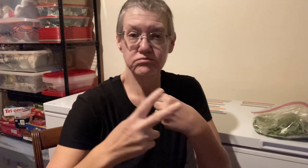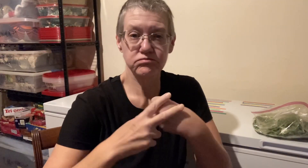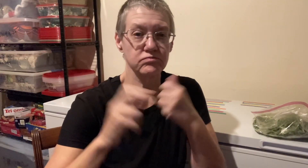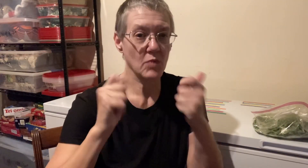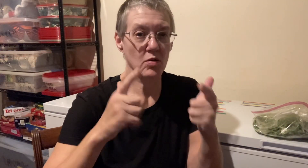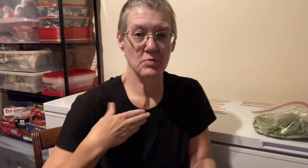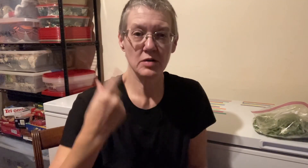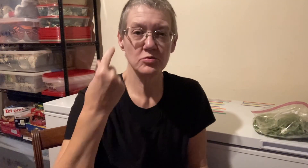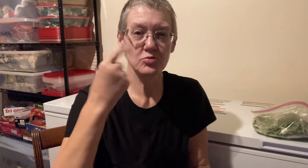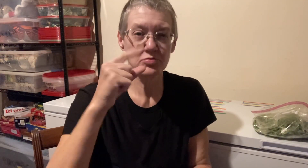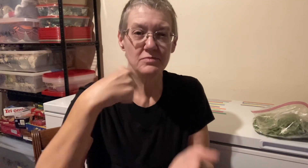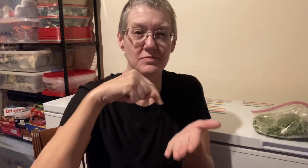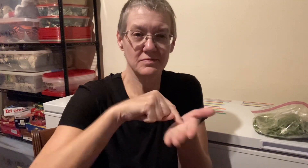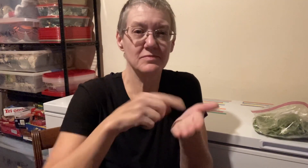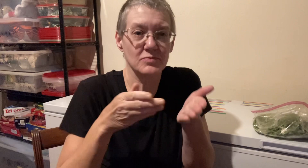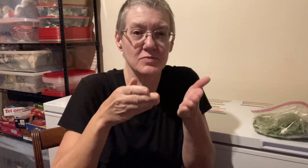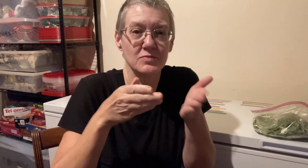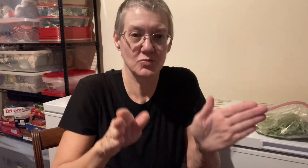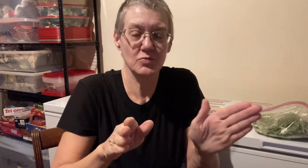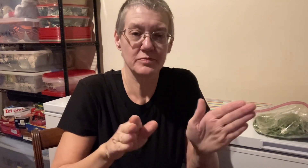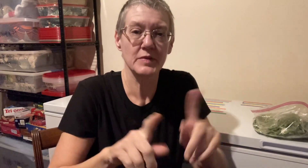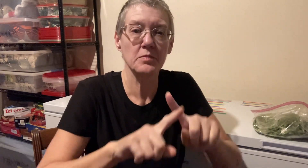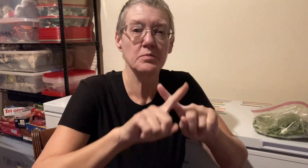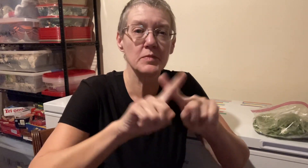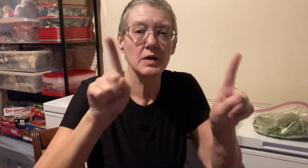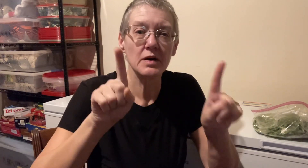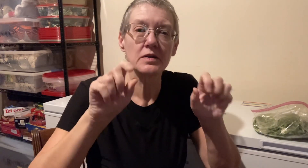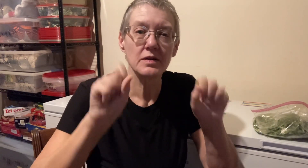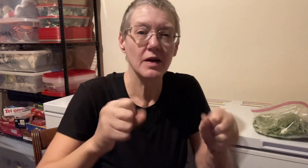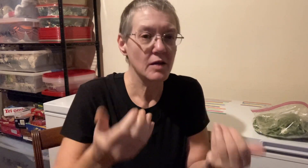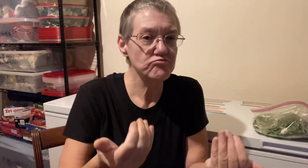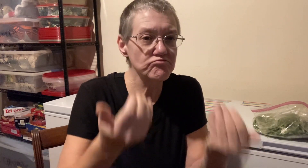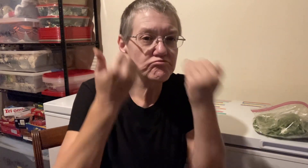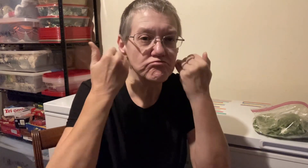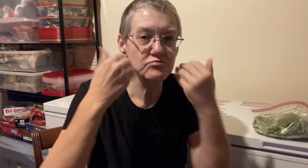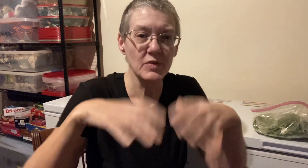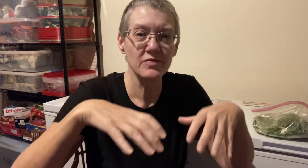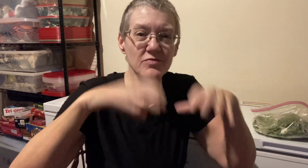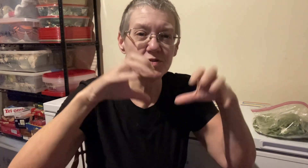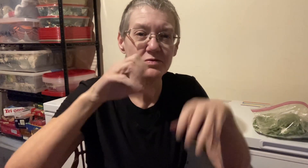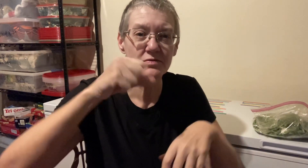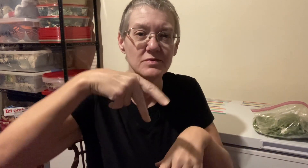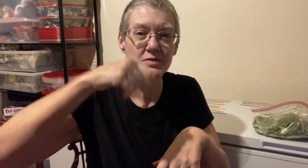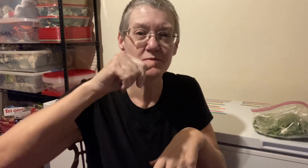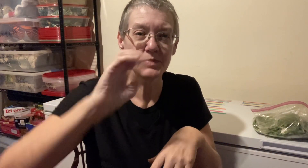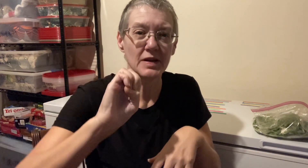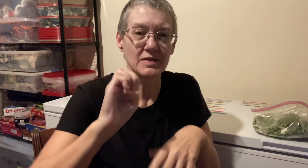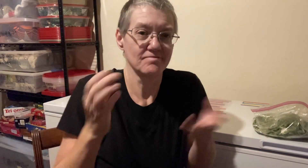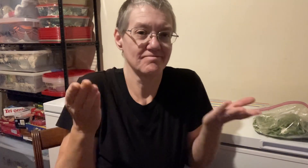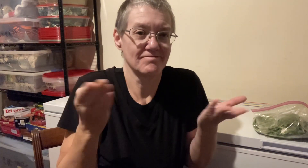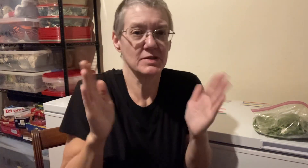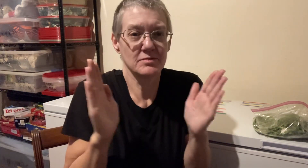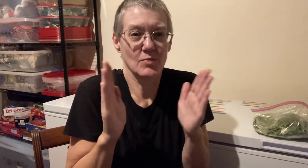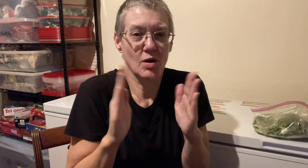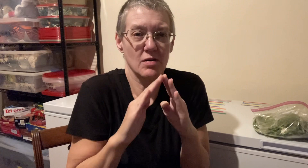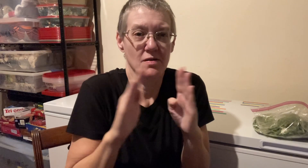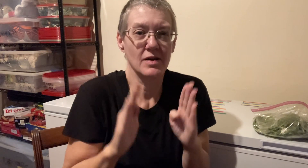I used to store all my greens this way, but it can consume a lot of freezer space. This